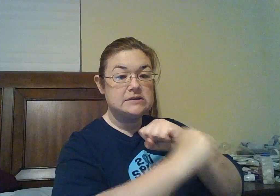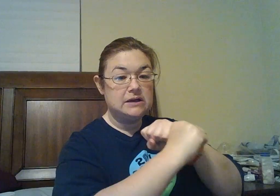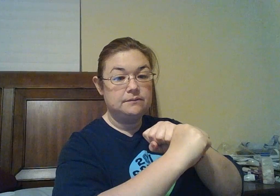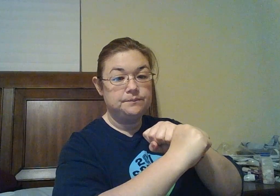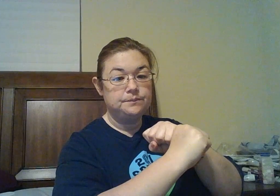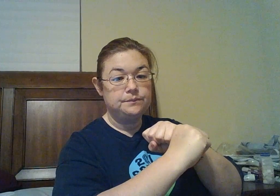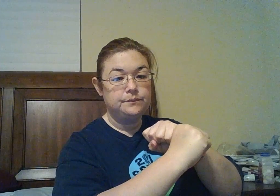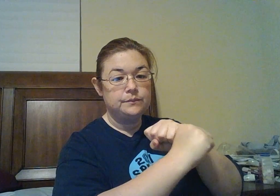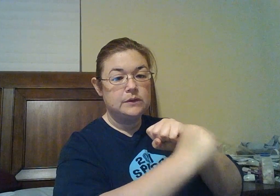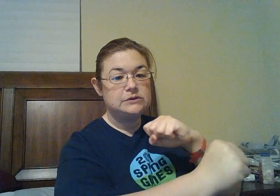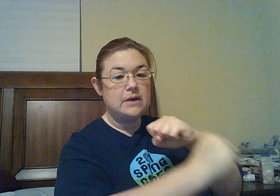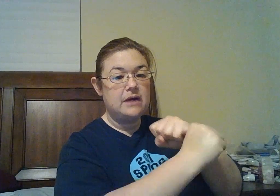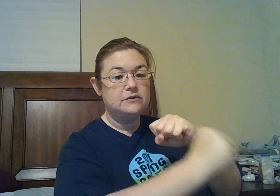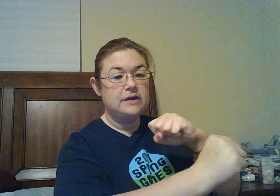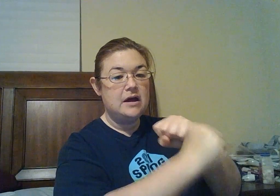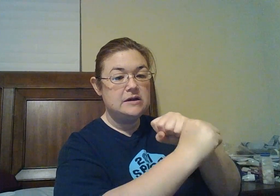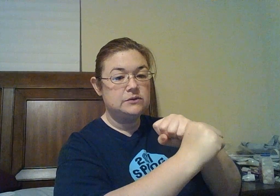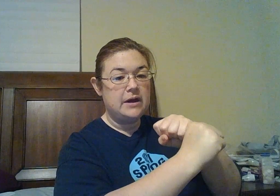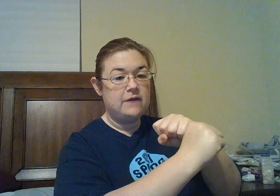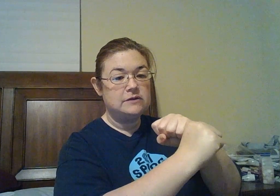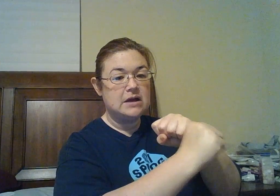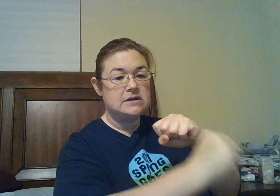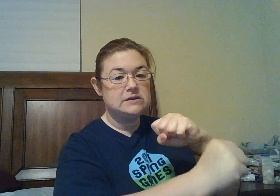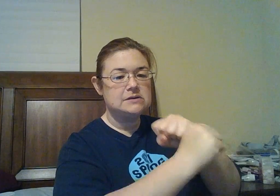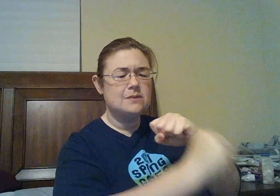advertising. To advertise or advertising. It's almost